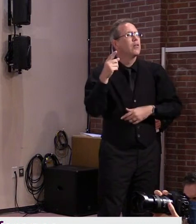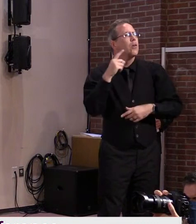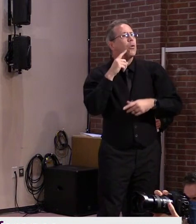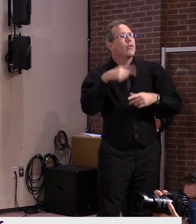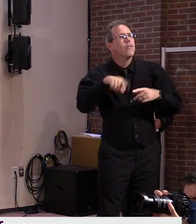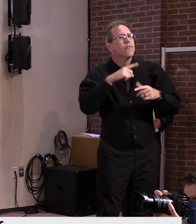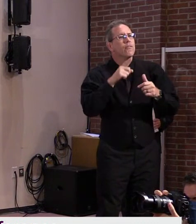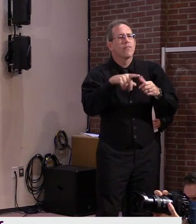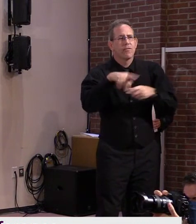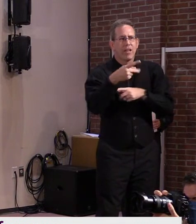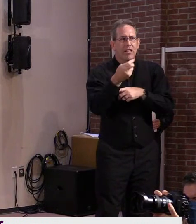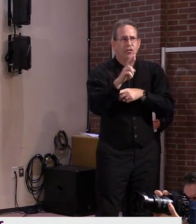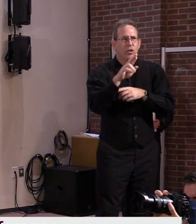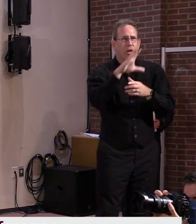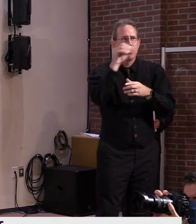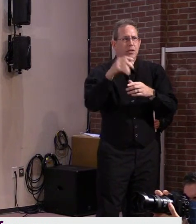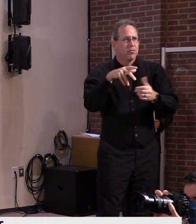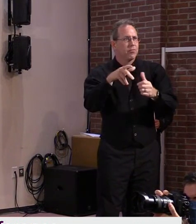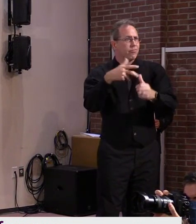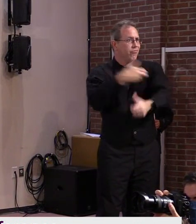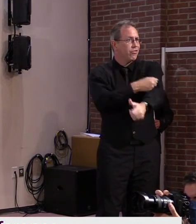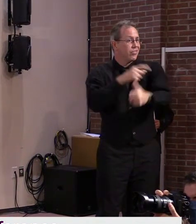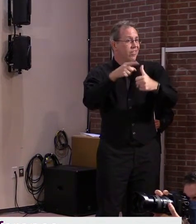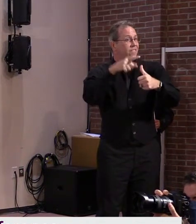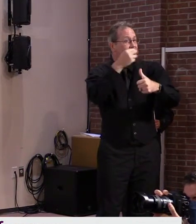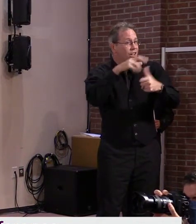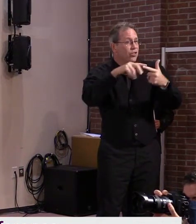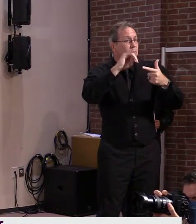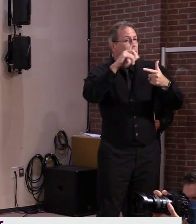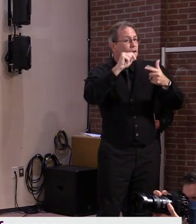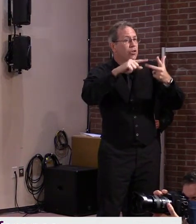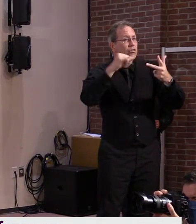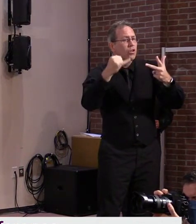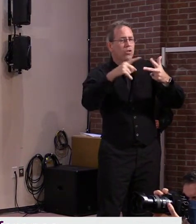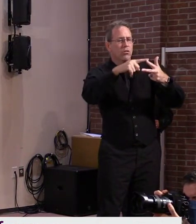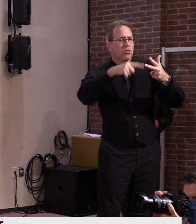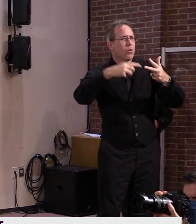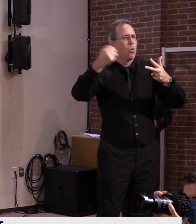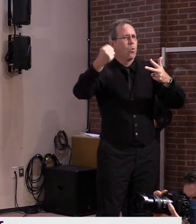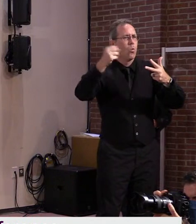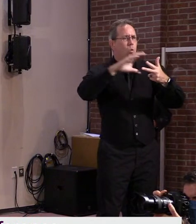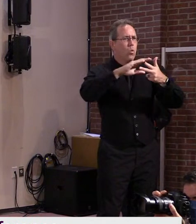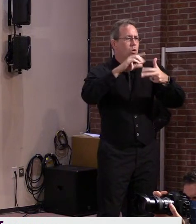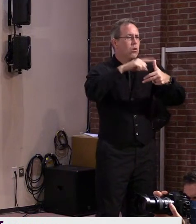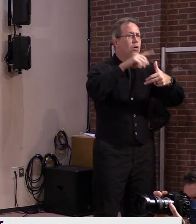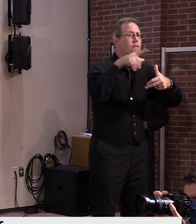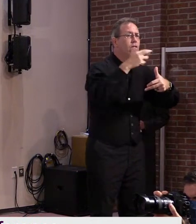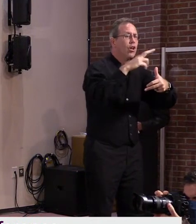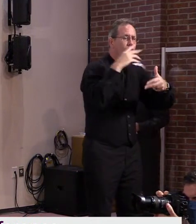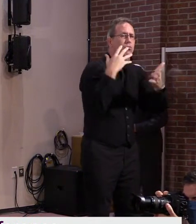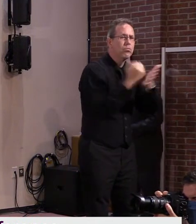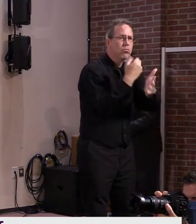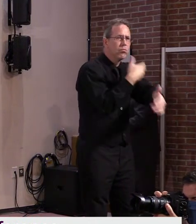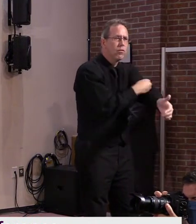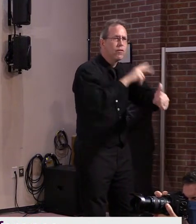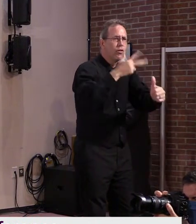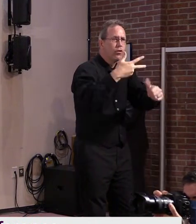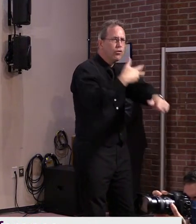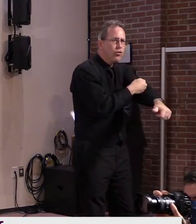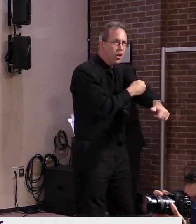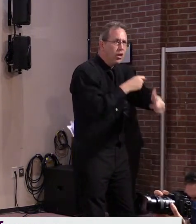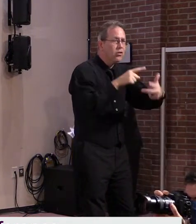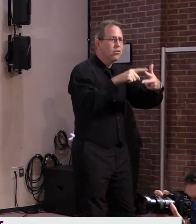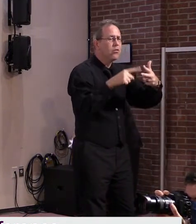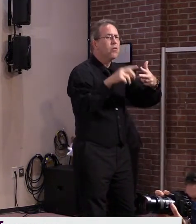and J&J to be approved very soon. Again, Secretary Smith and Dr. Levine will talk more about